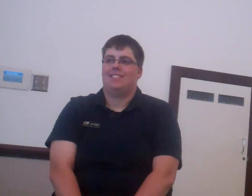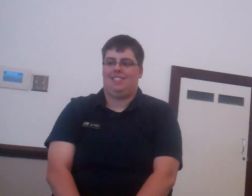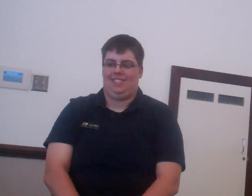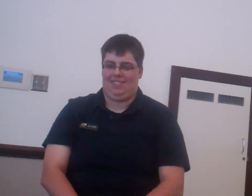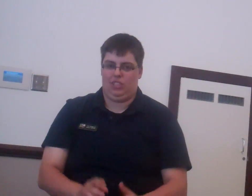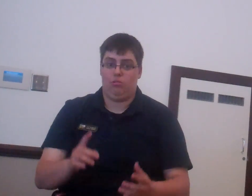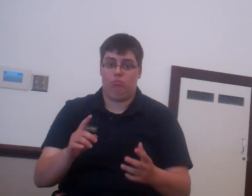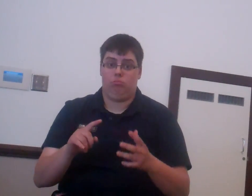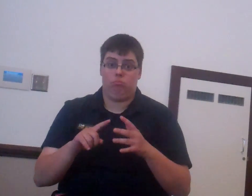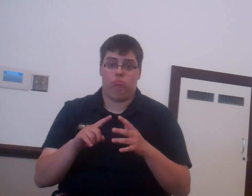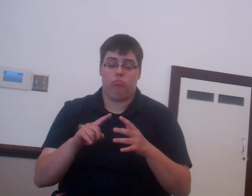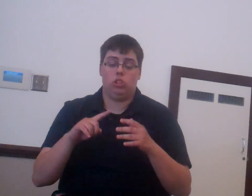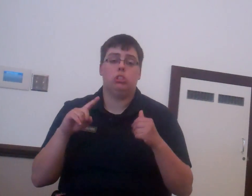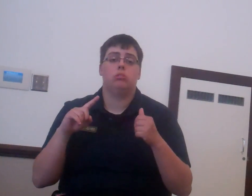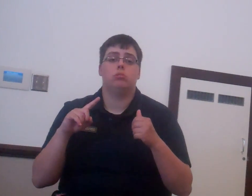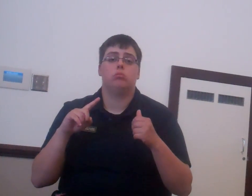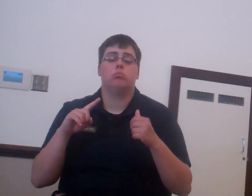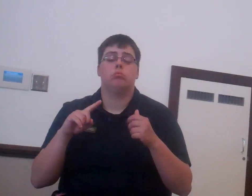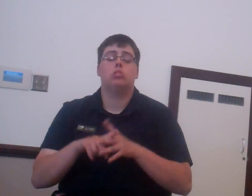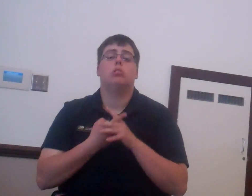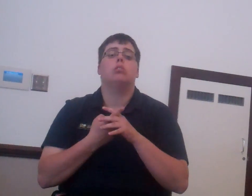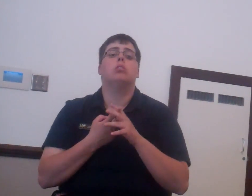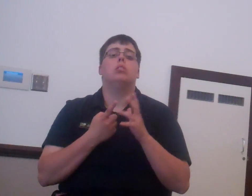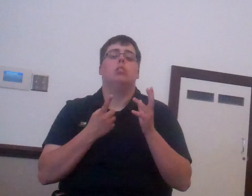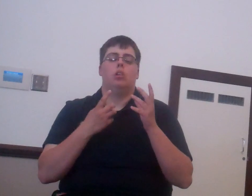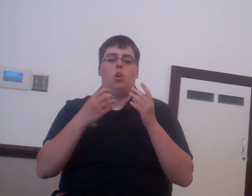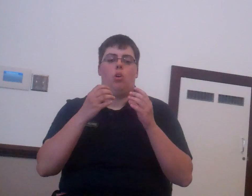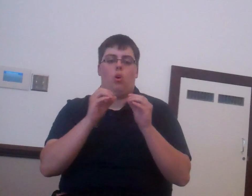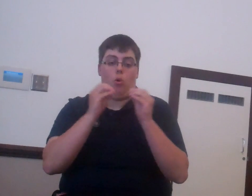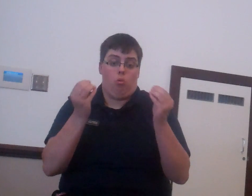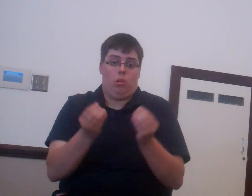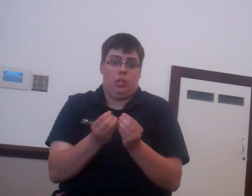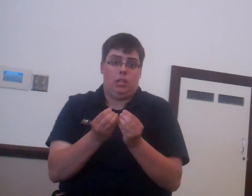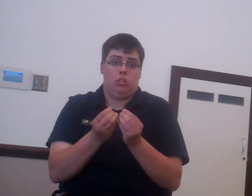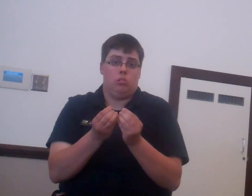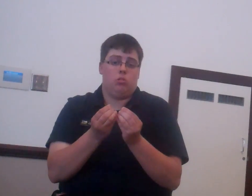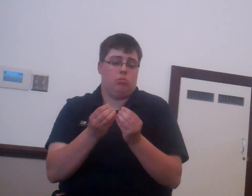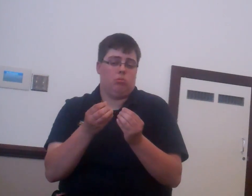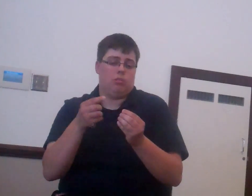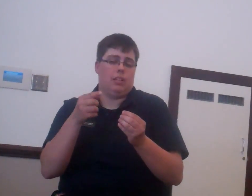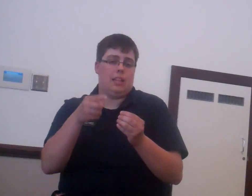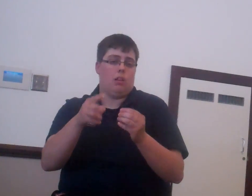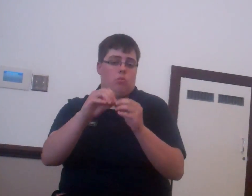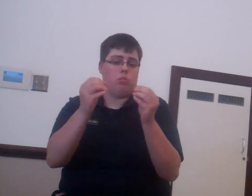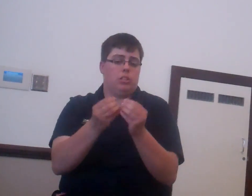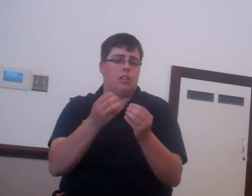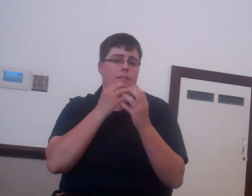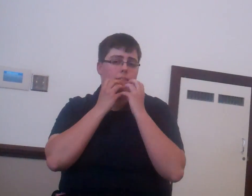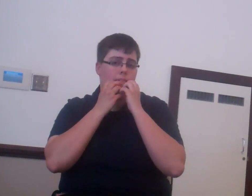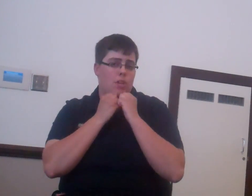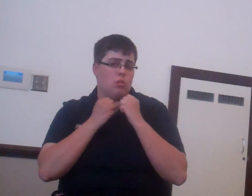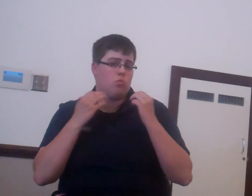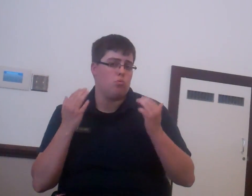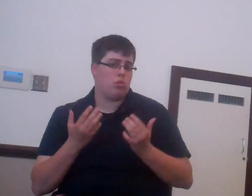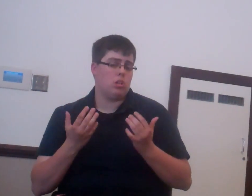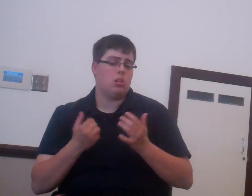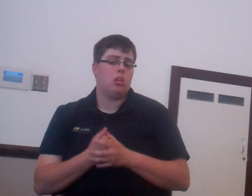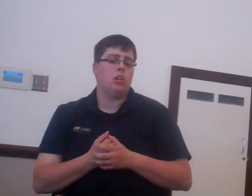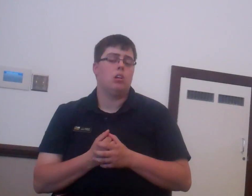So what is important in this organization? What do people in charge make a big deal out of, right? So in some